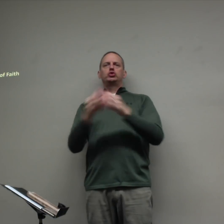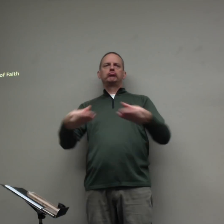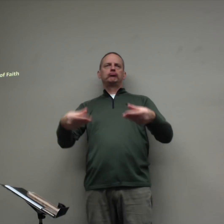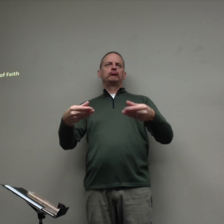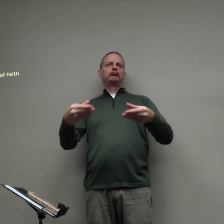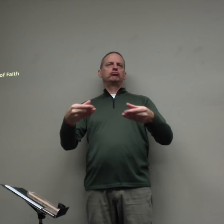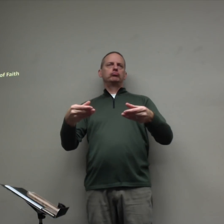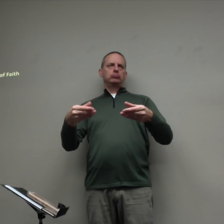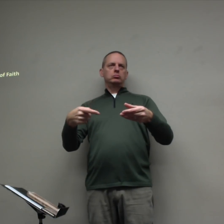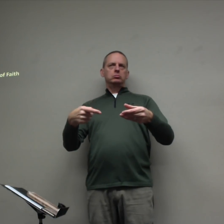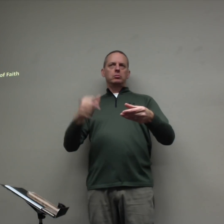book,